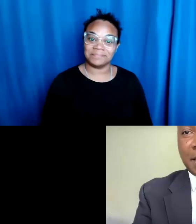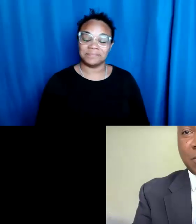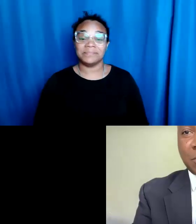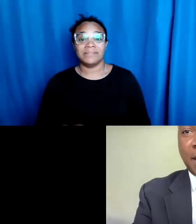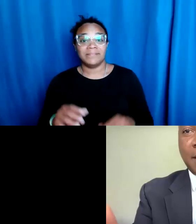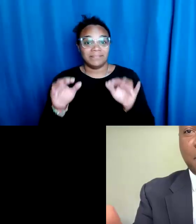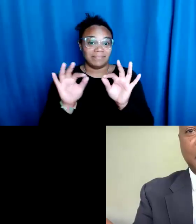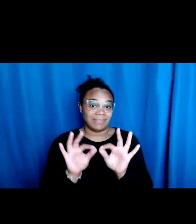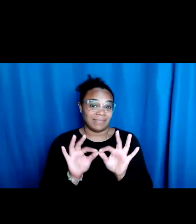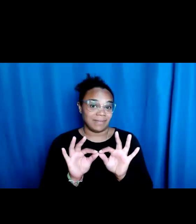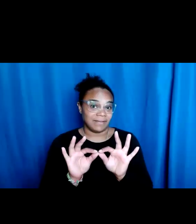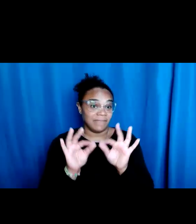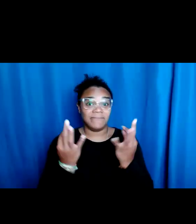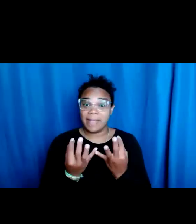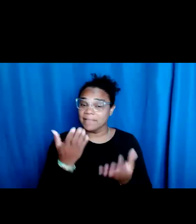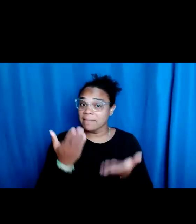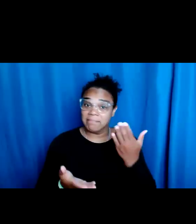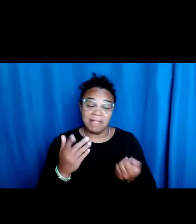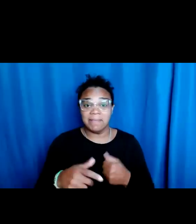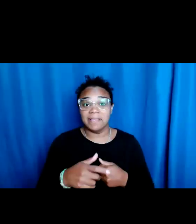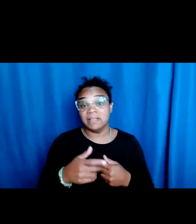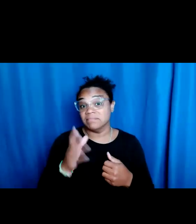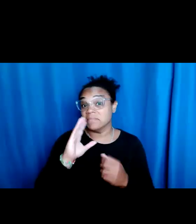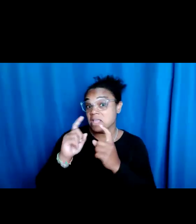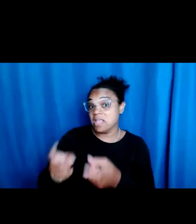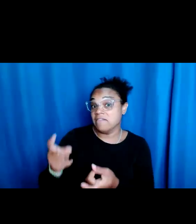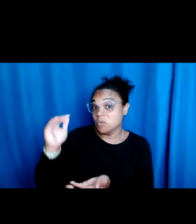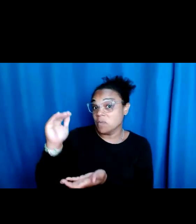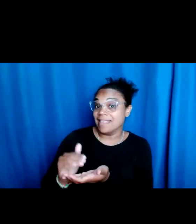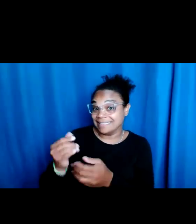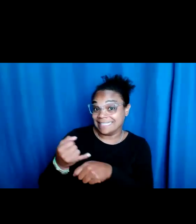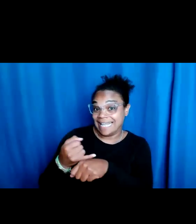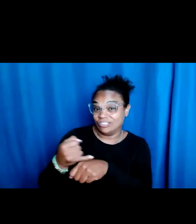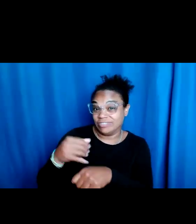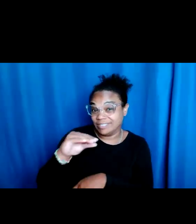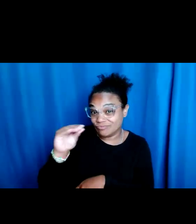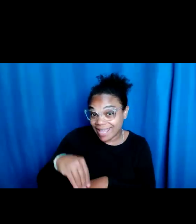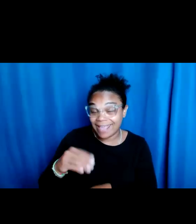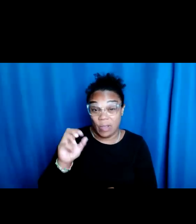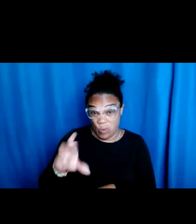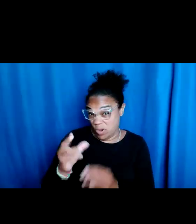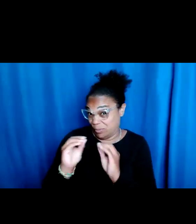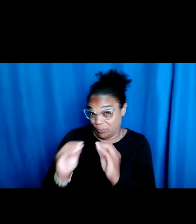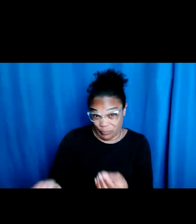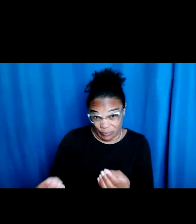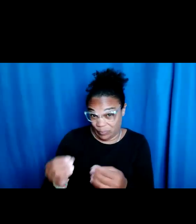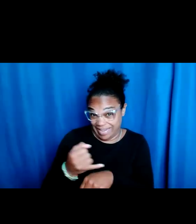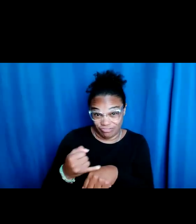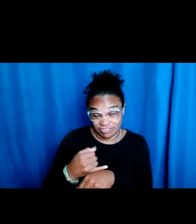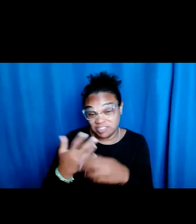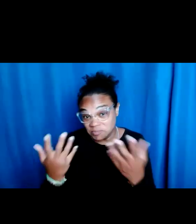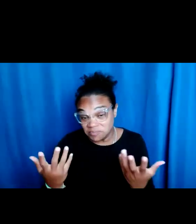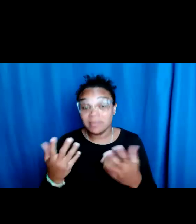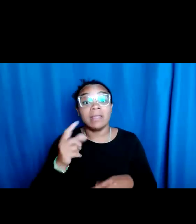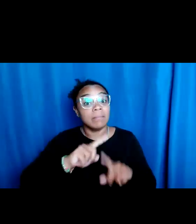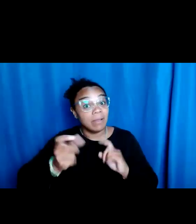charge us an interest rate, depending on which family member it is. Now, it can add strain to the family or friendship relationship if things